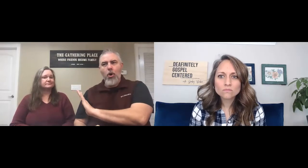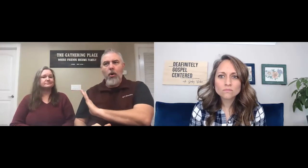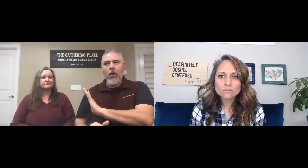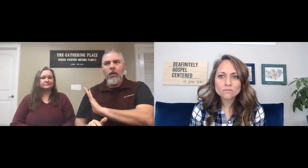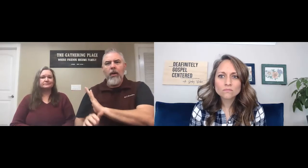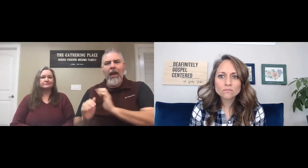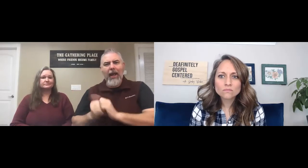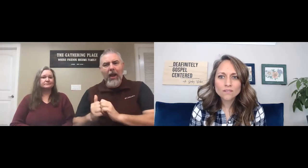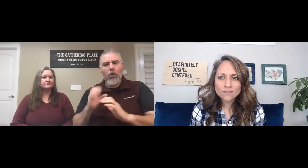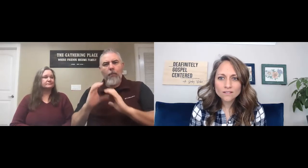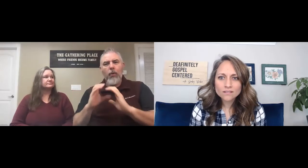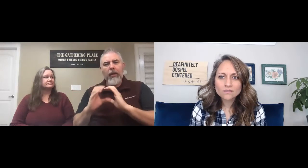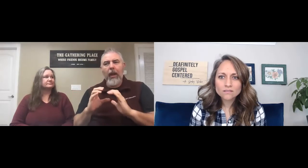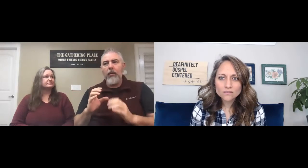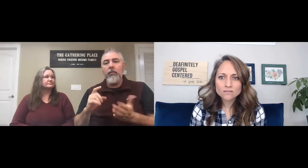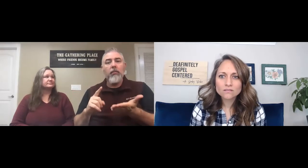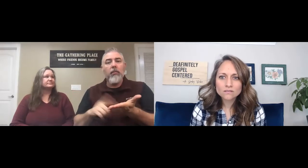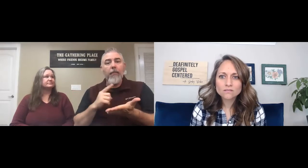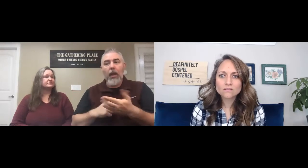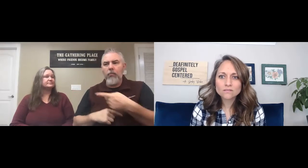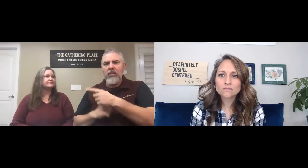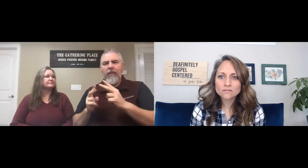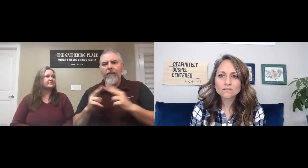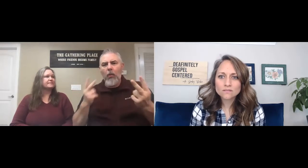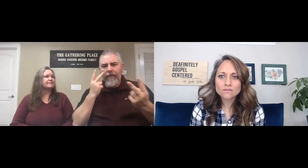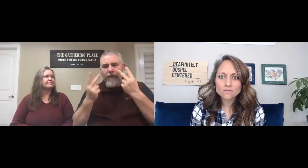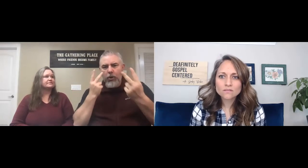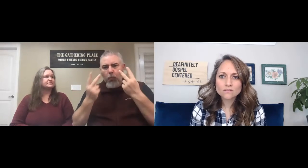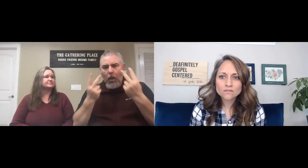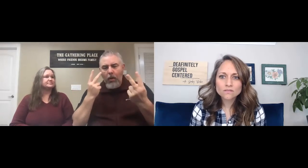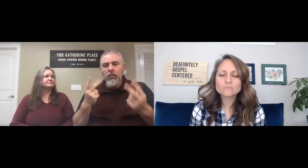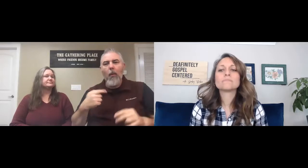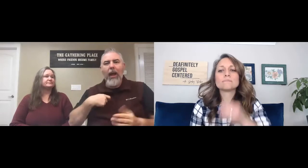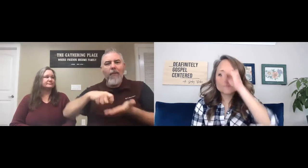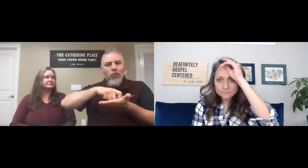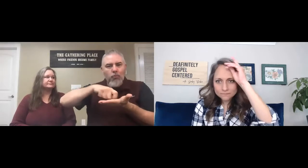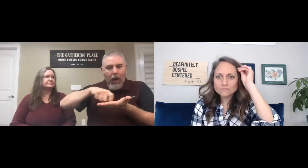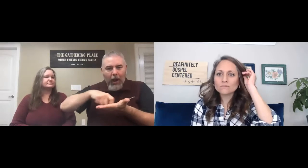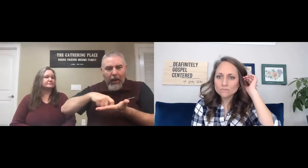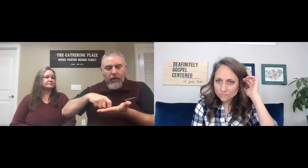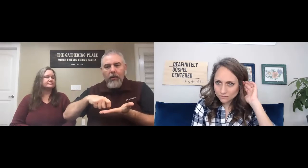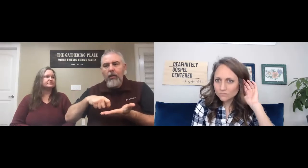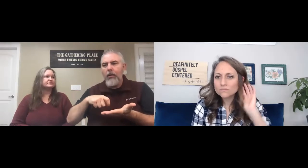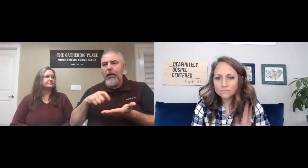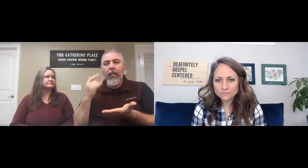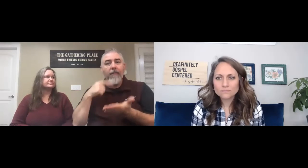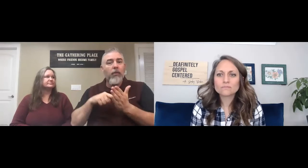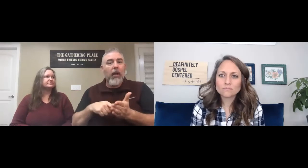I've learned that I had to match how she communicates. Sometimes she's very visual, so I have to write